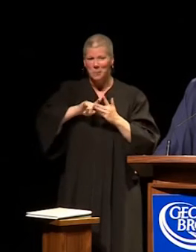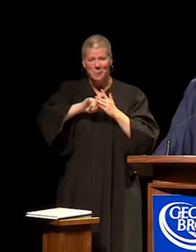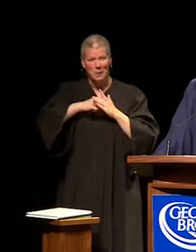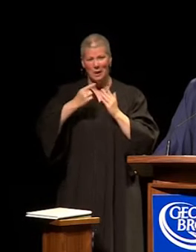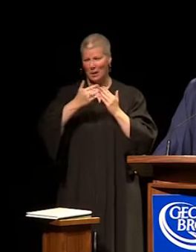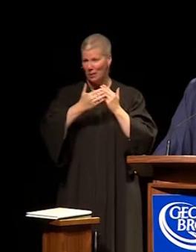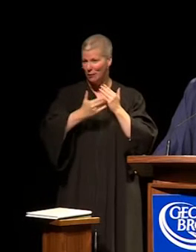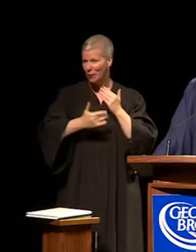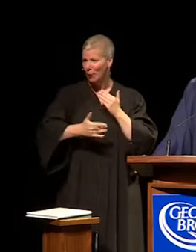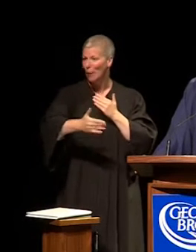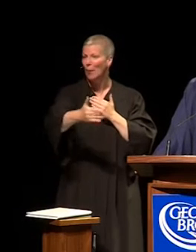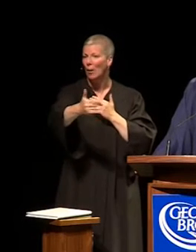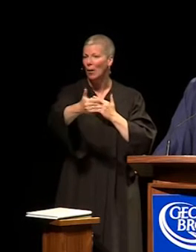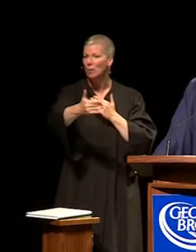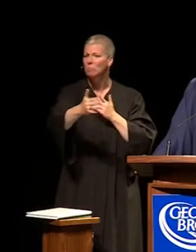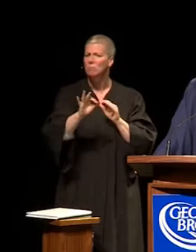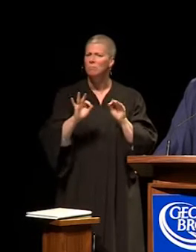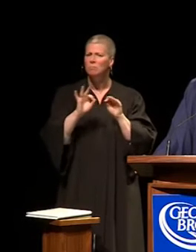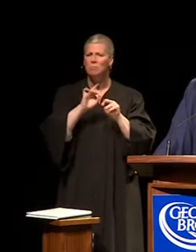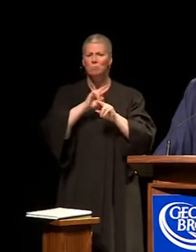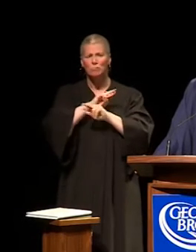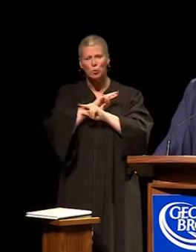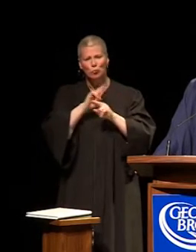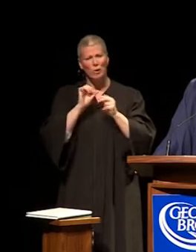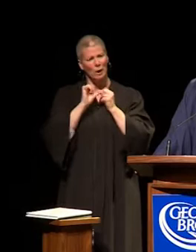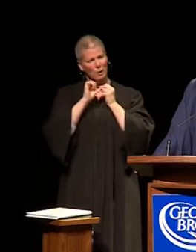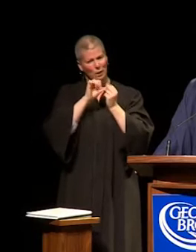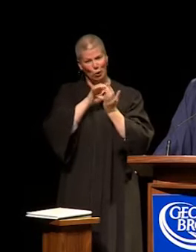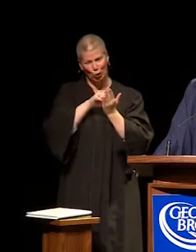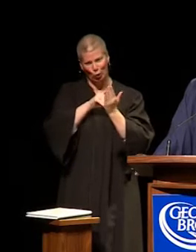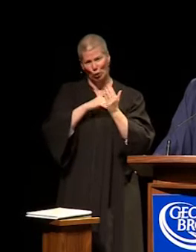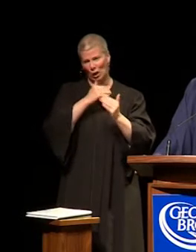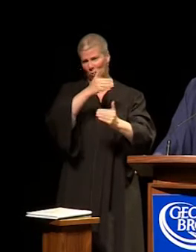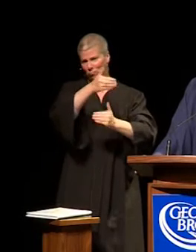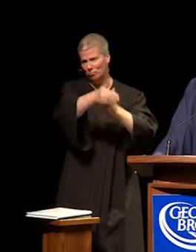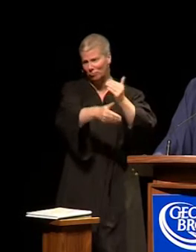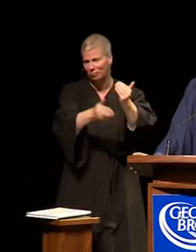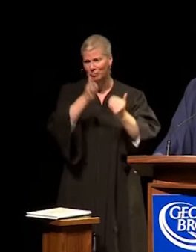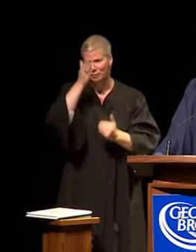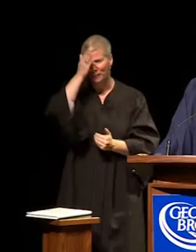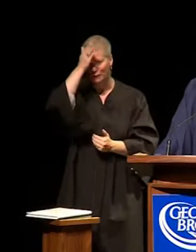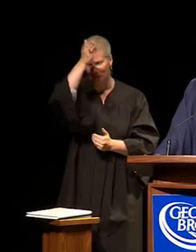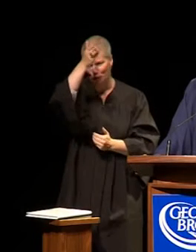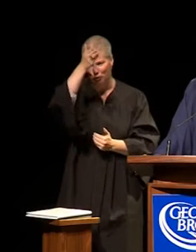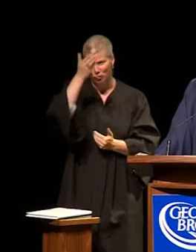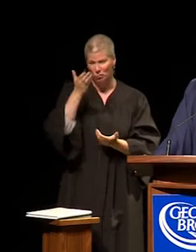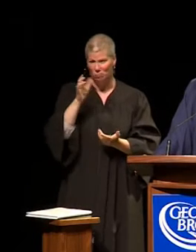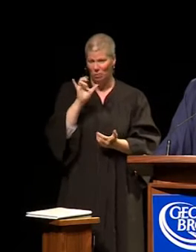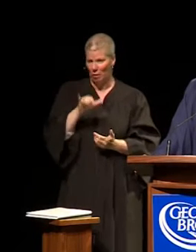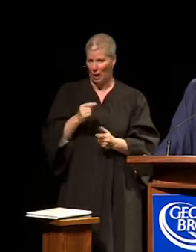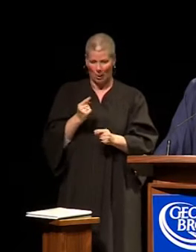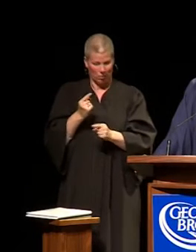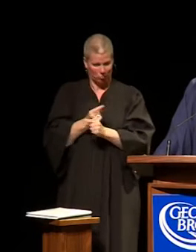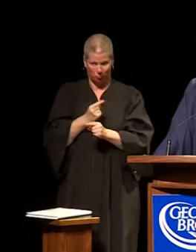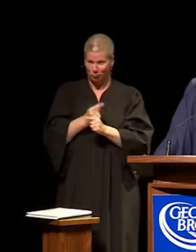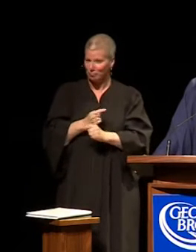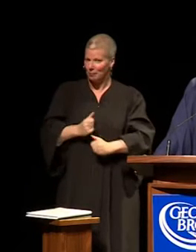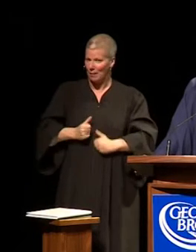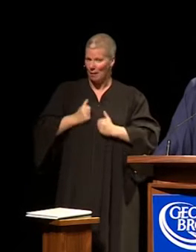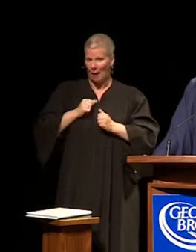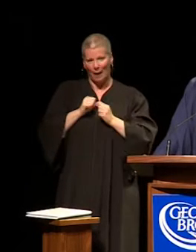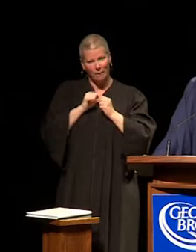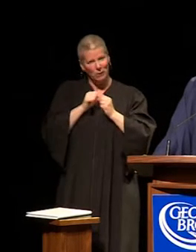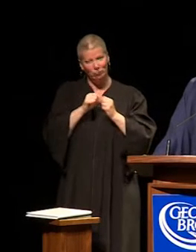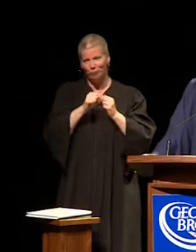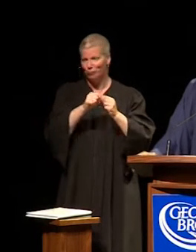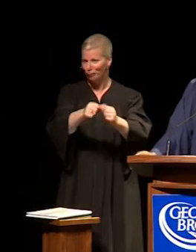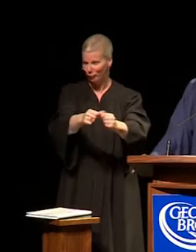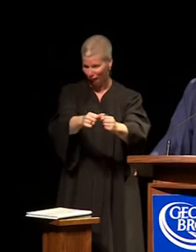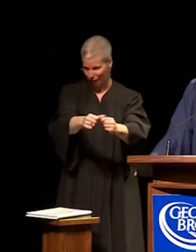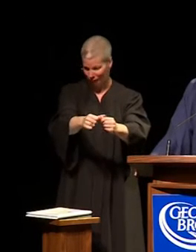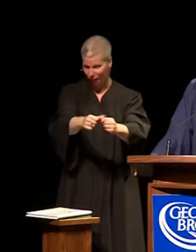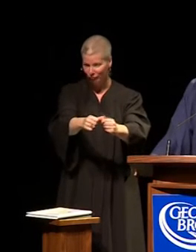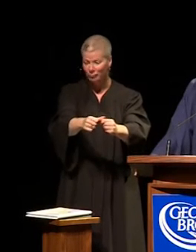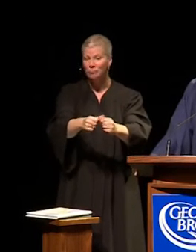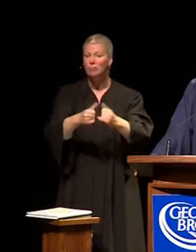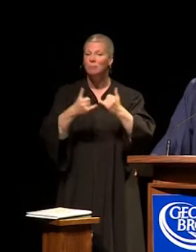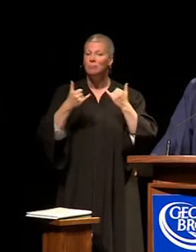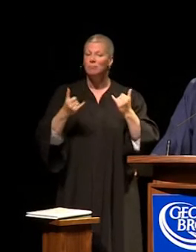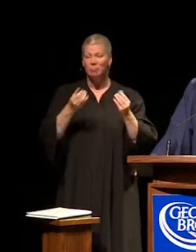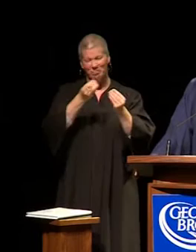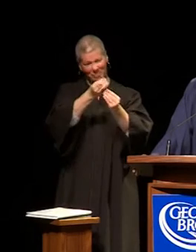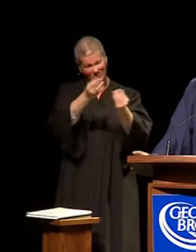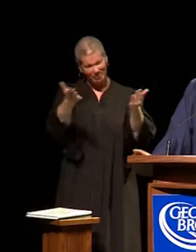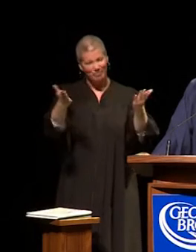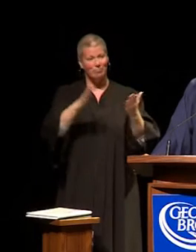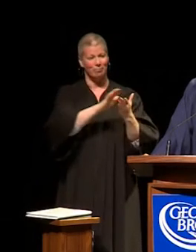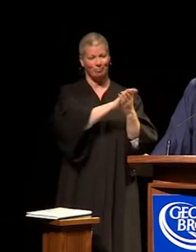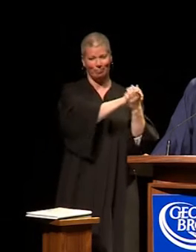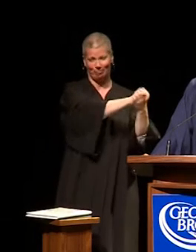Let's be ready to keep on learning as we move forward, because that's just the nature of things. I thereby extend my